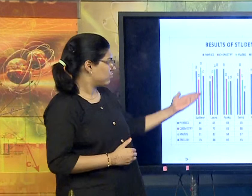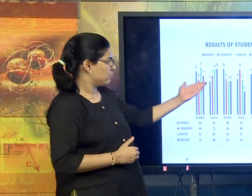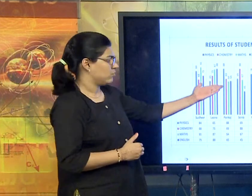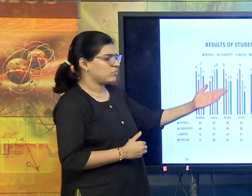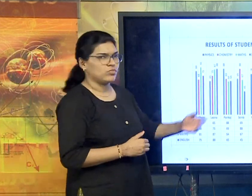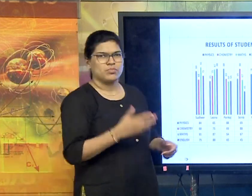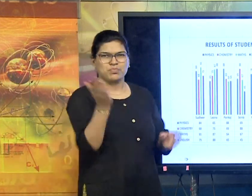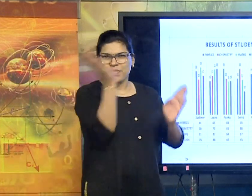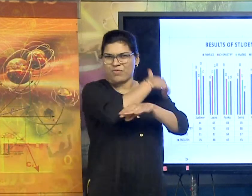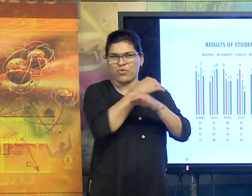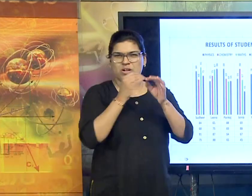show you.